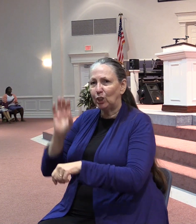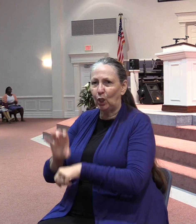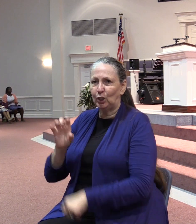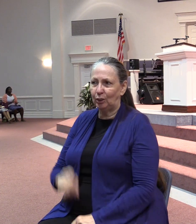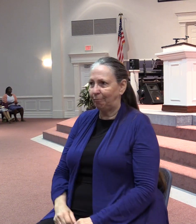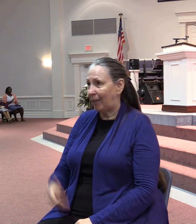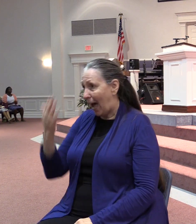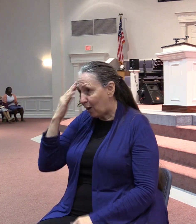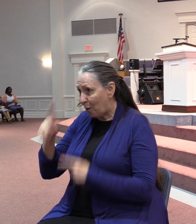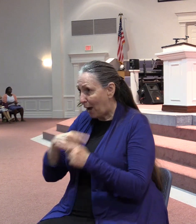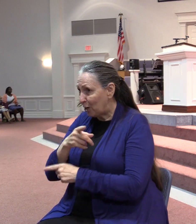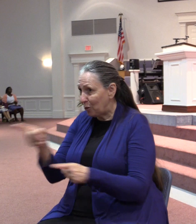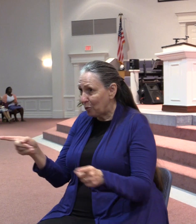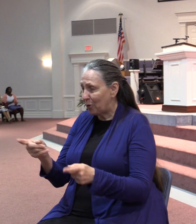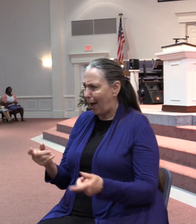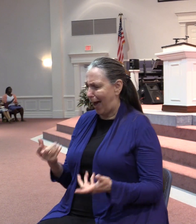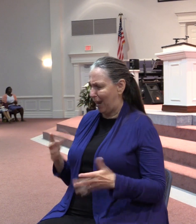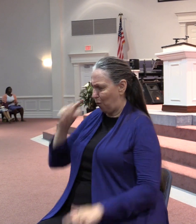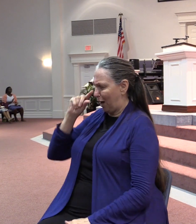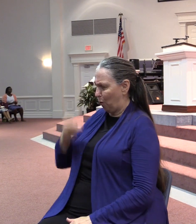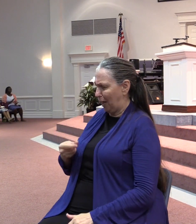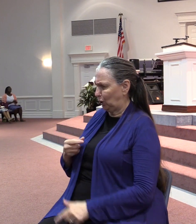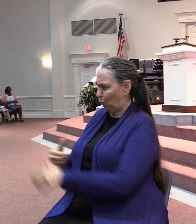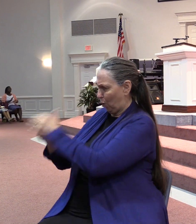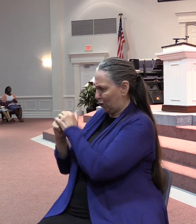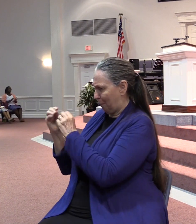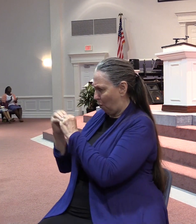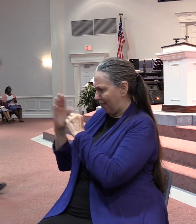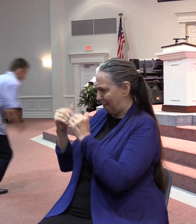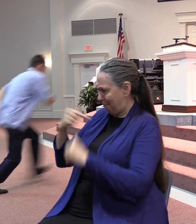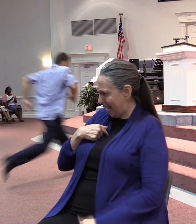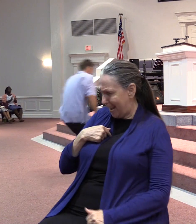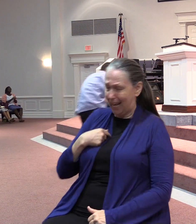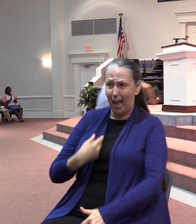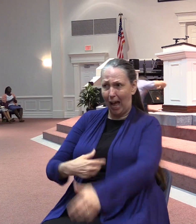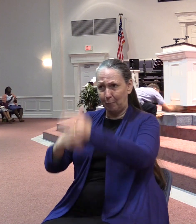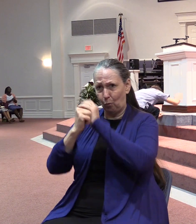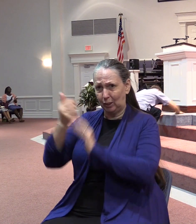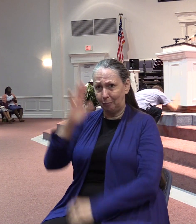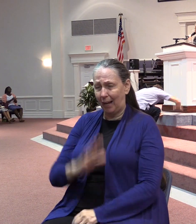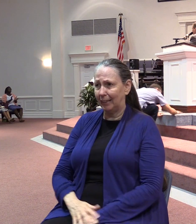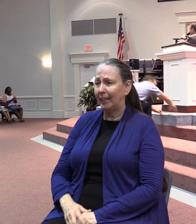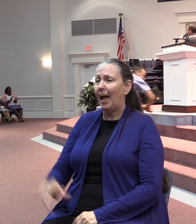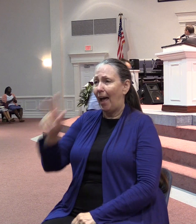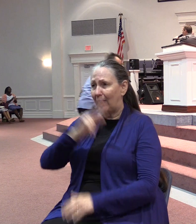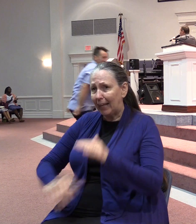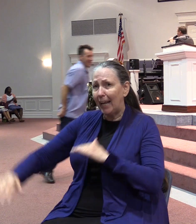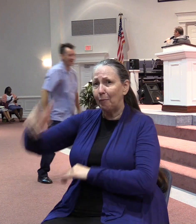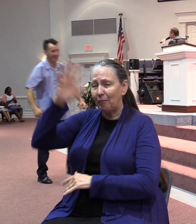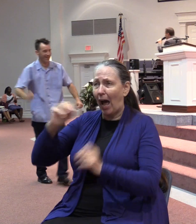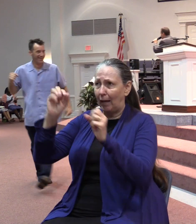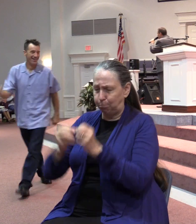don't know about you, but I don't want a witch to out-worship me, and I don't want some kingdom of darkness to